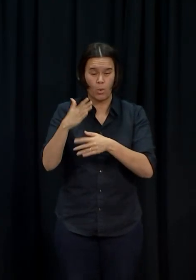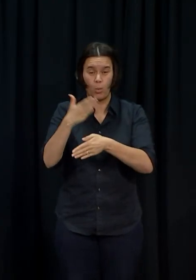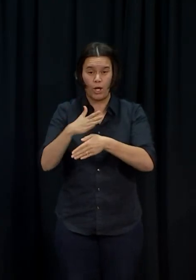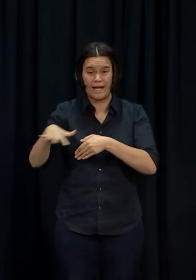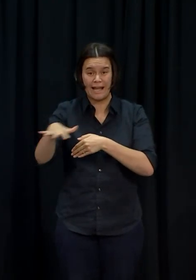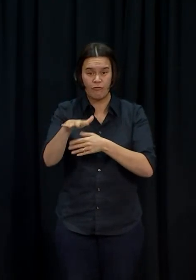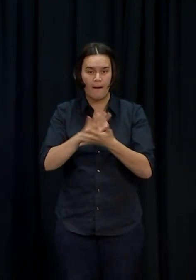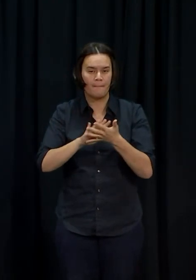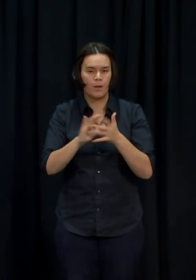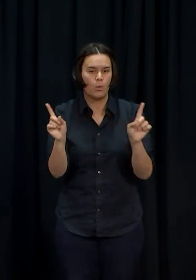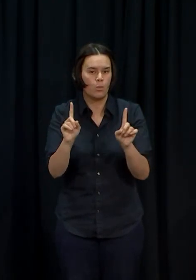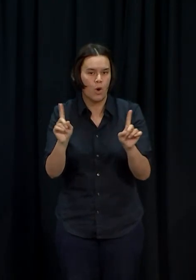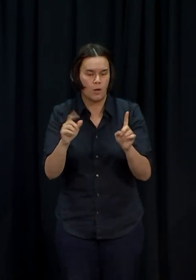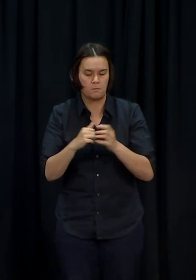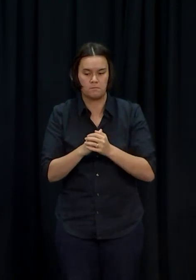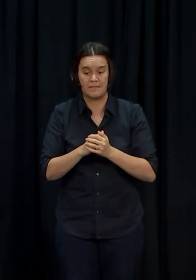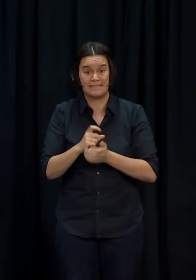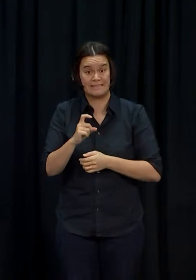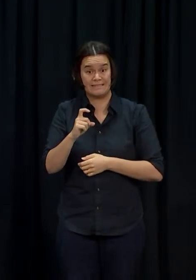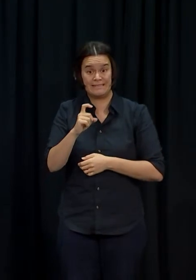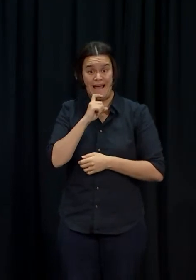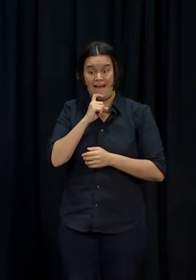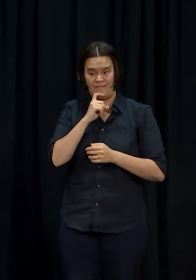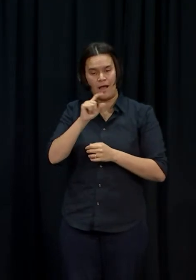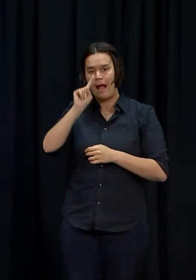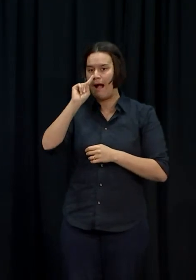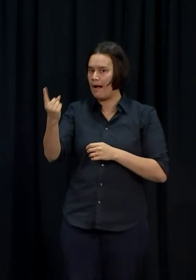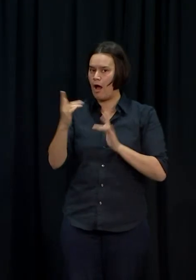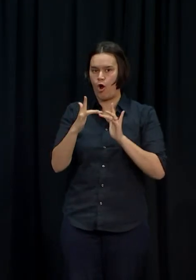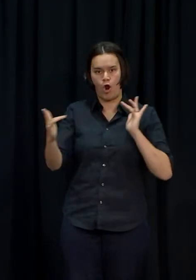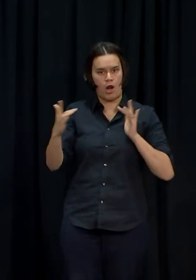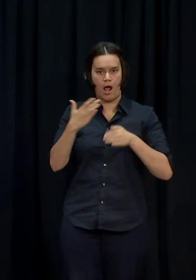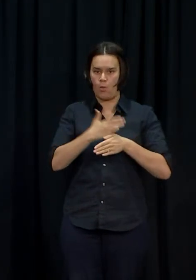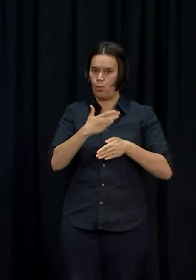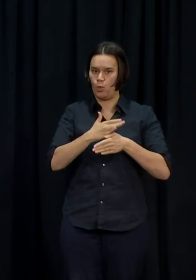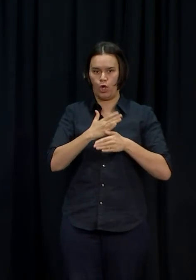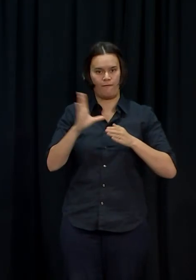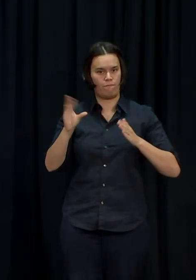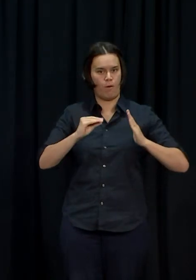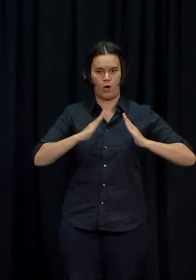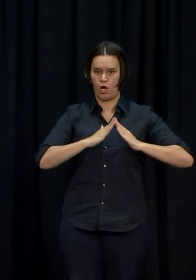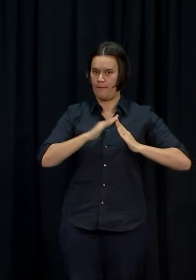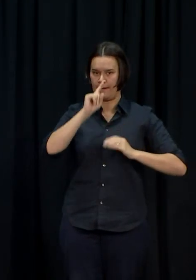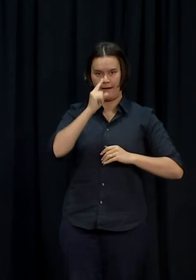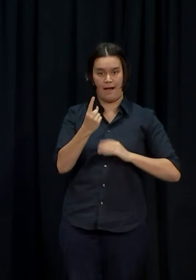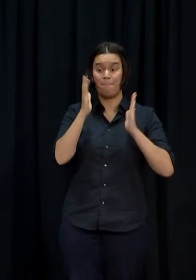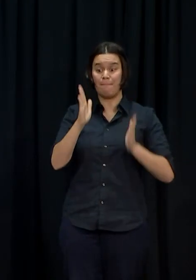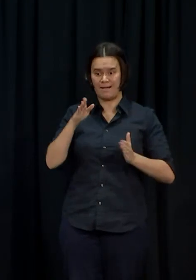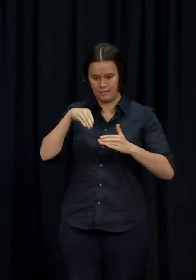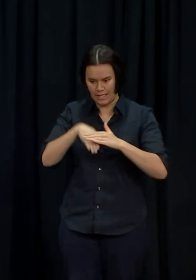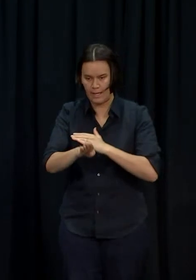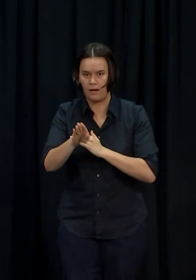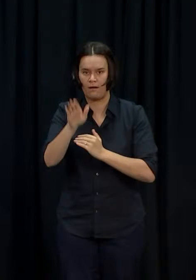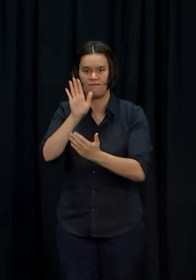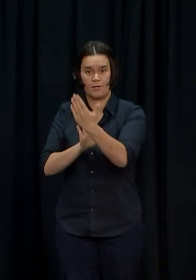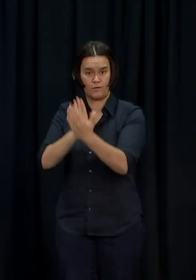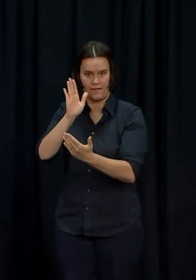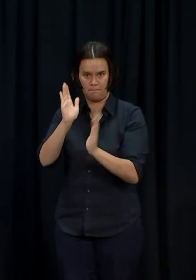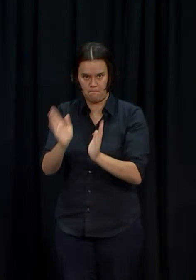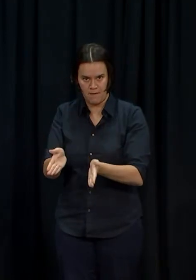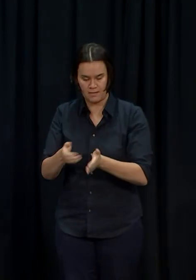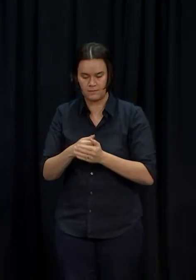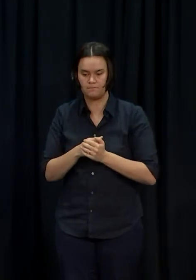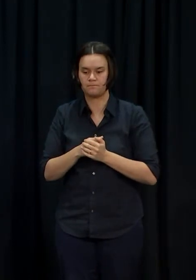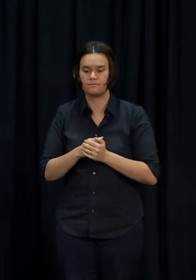are those who are required to undertake their role in person at the workplace and in a role that